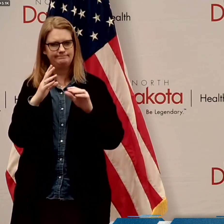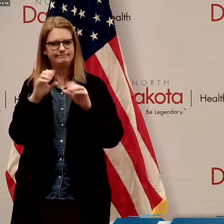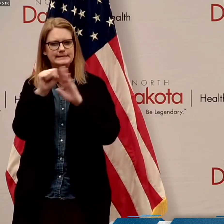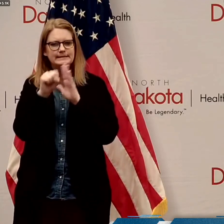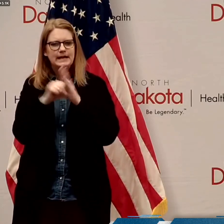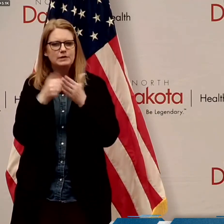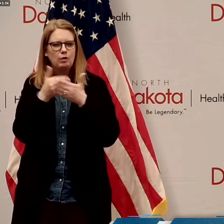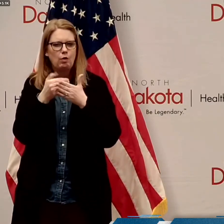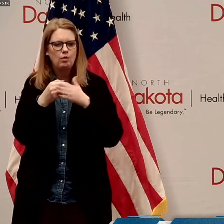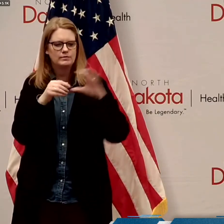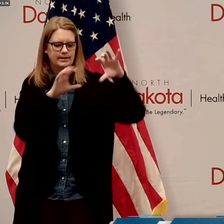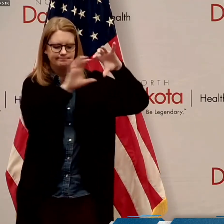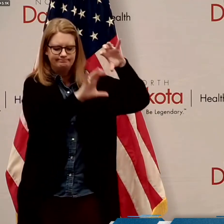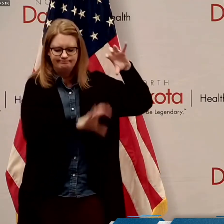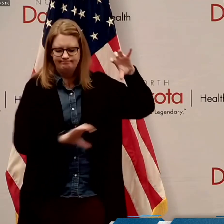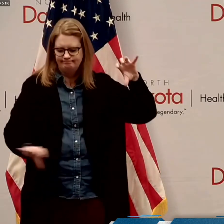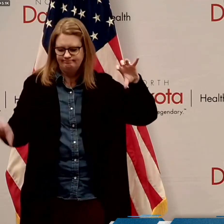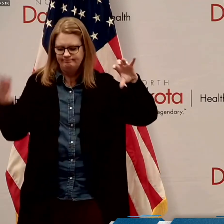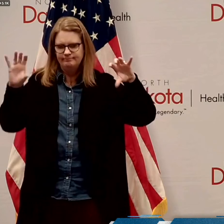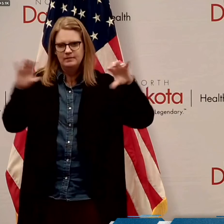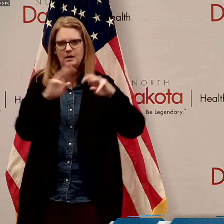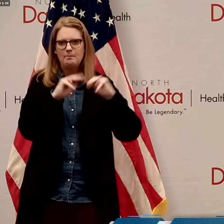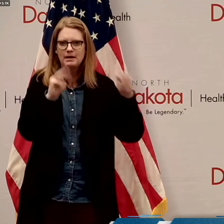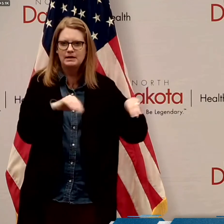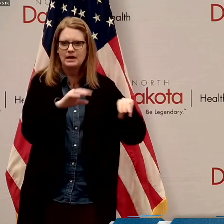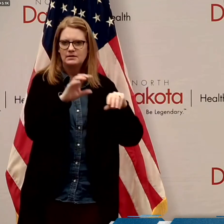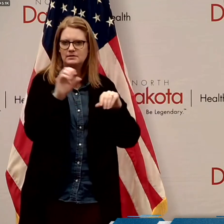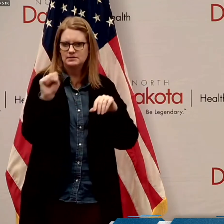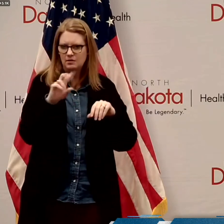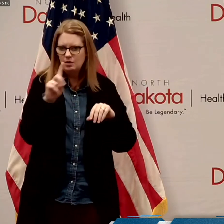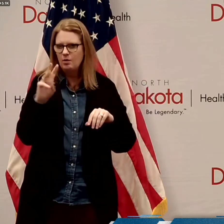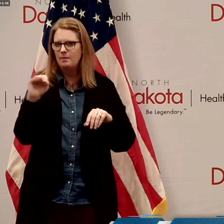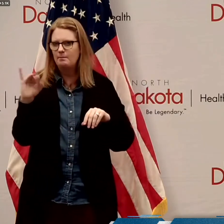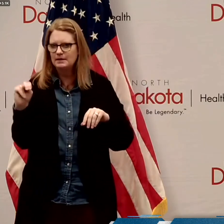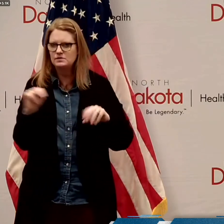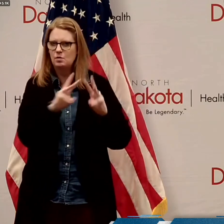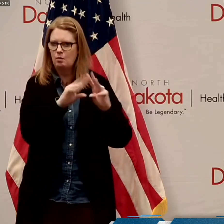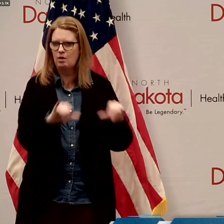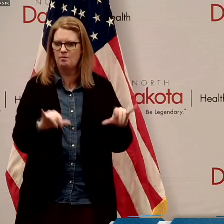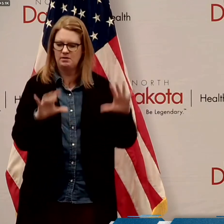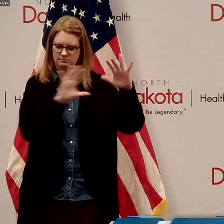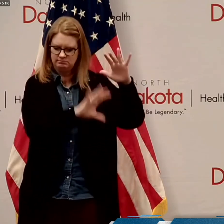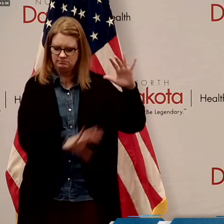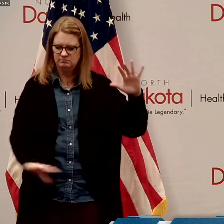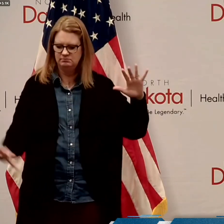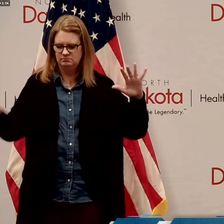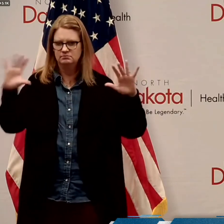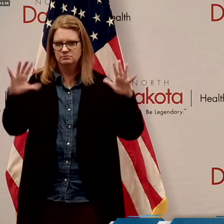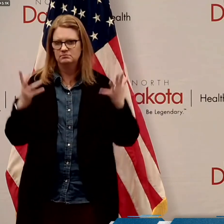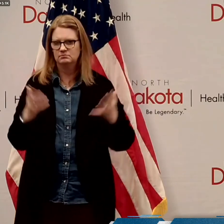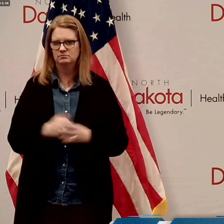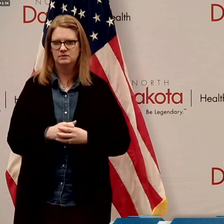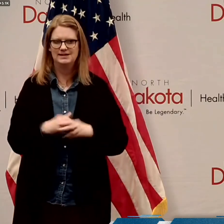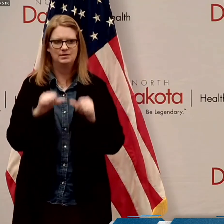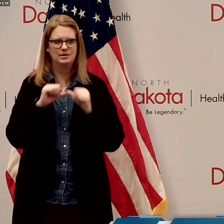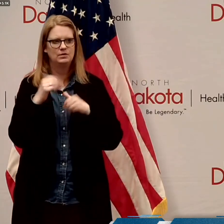continue to work closely with Montana, South Dakota, and Minnesota as we work our way through the backside of this.